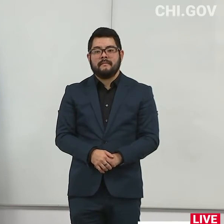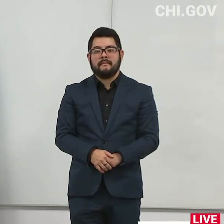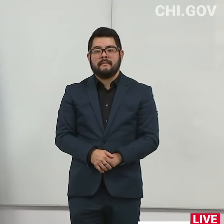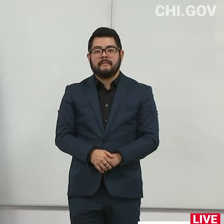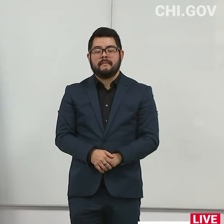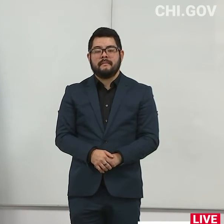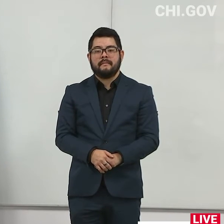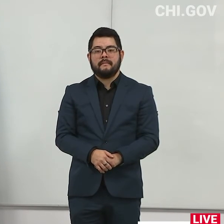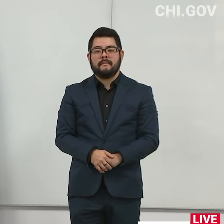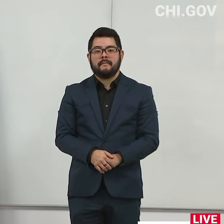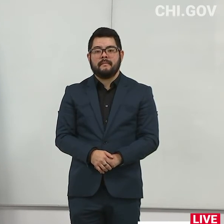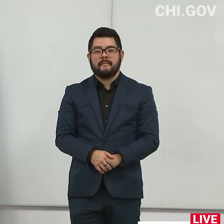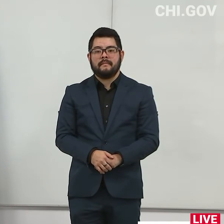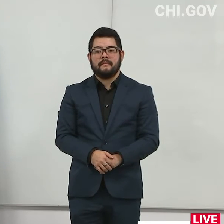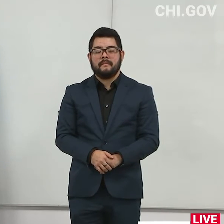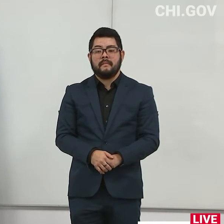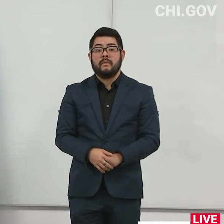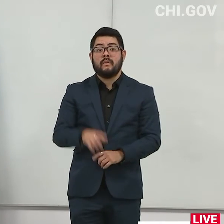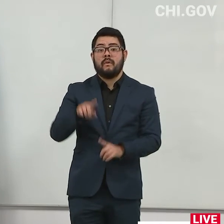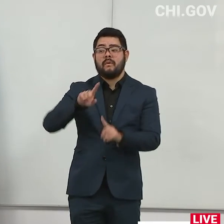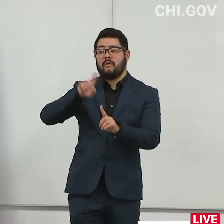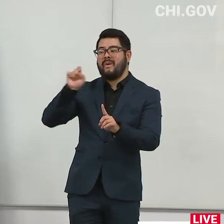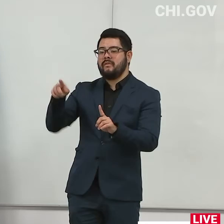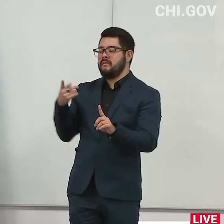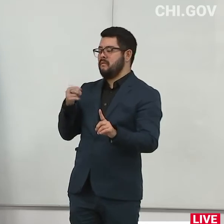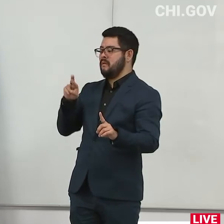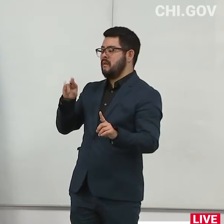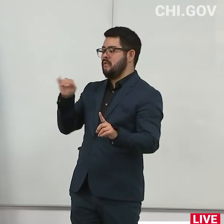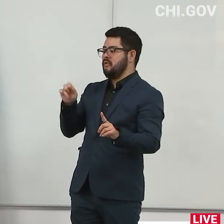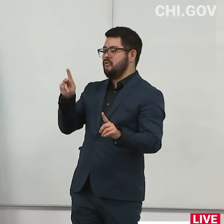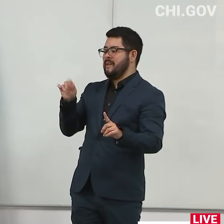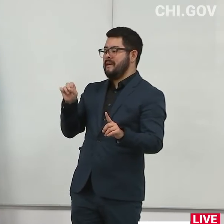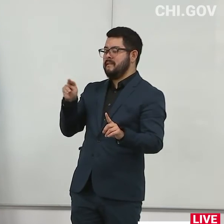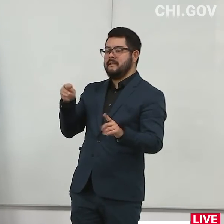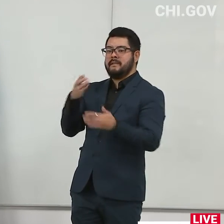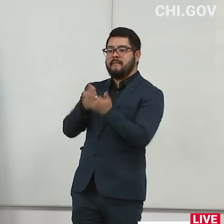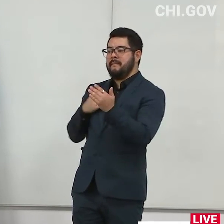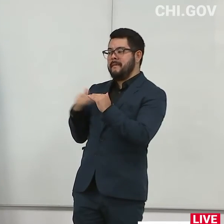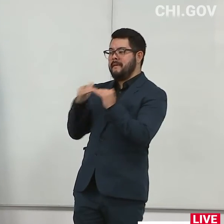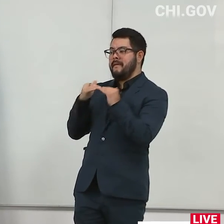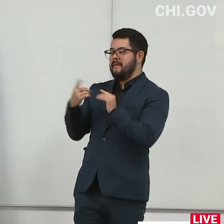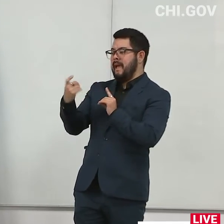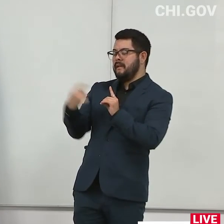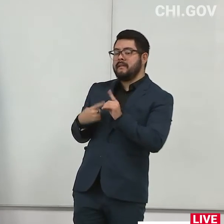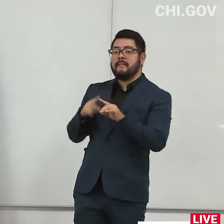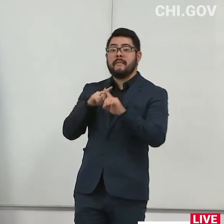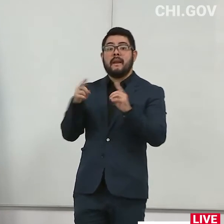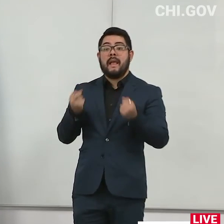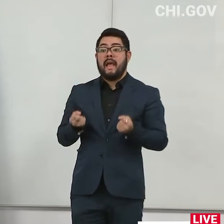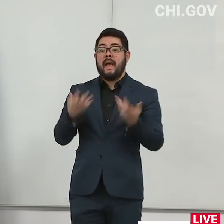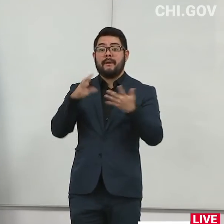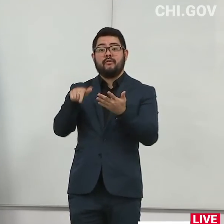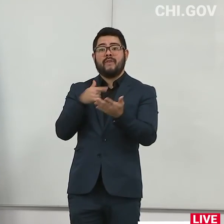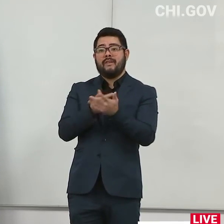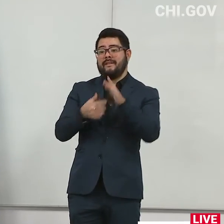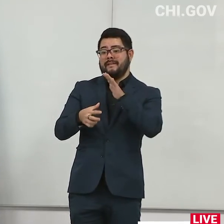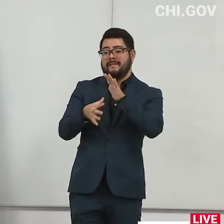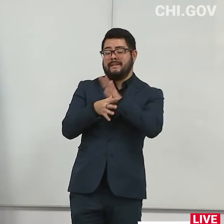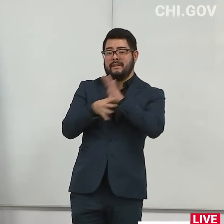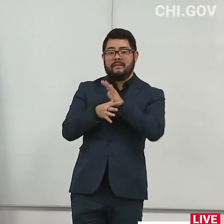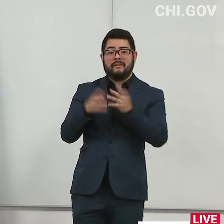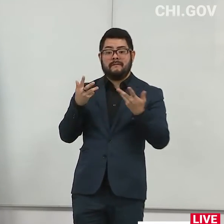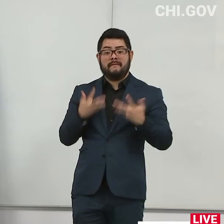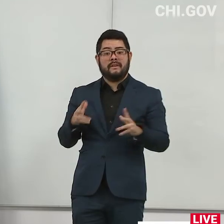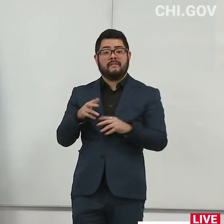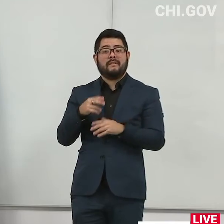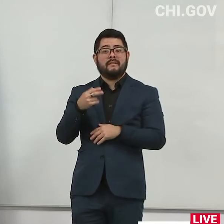So this question either for you or Dr. Jackson from some of my colleagues, how many of the graduating seniors completed a summer school program in order